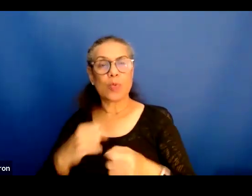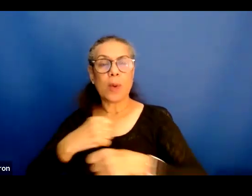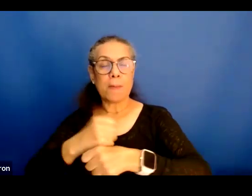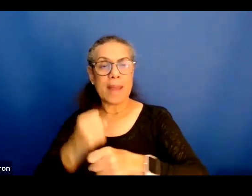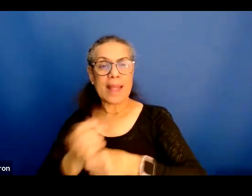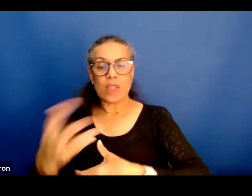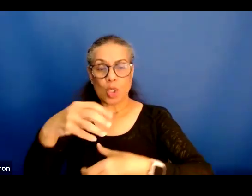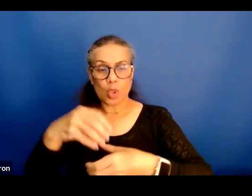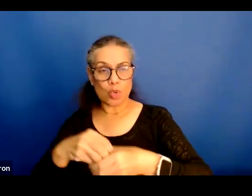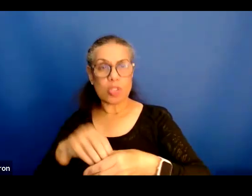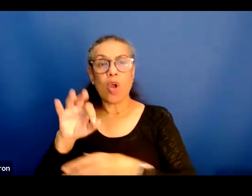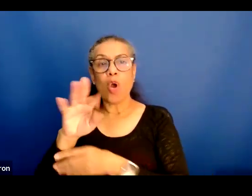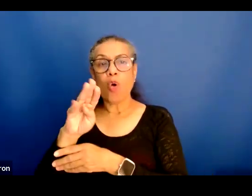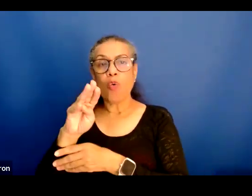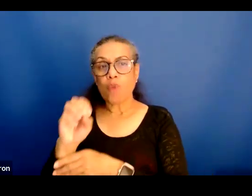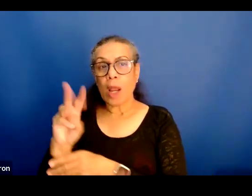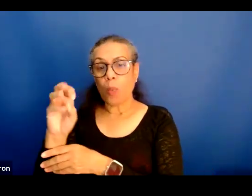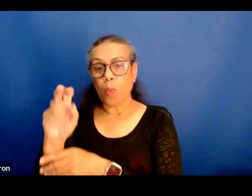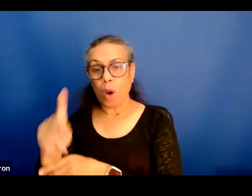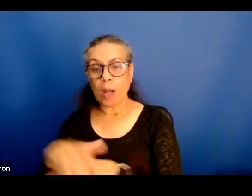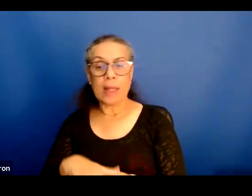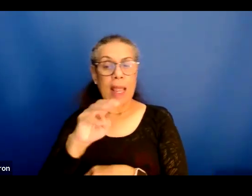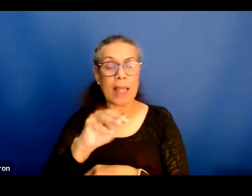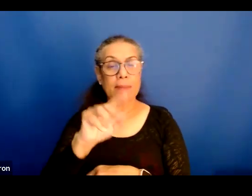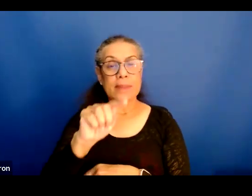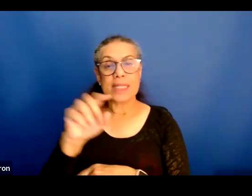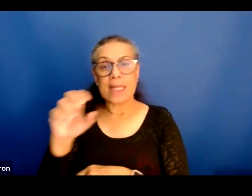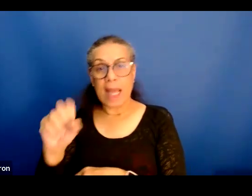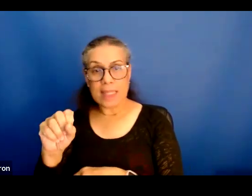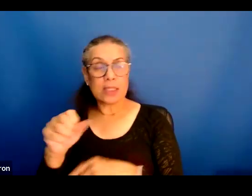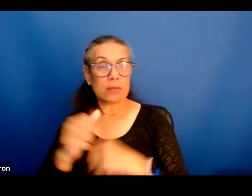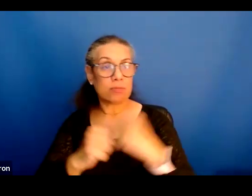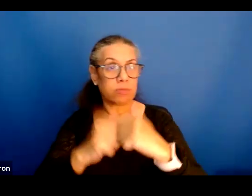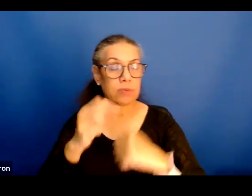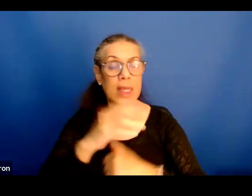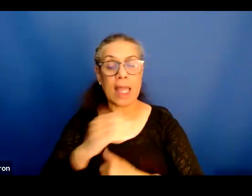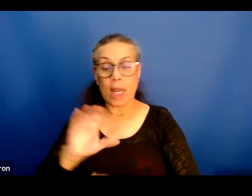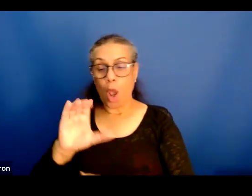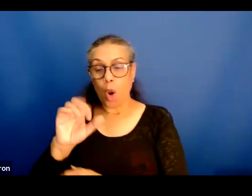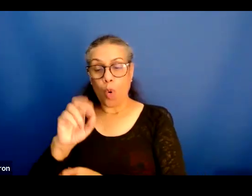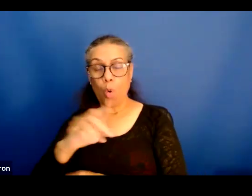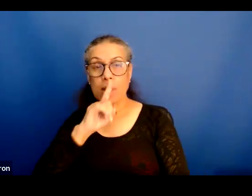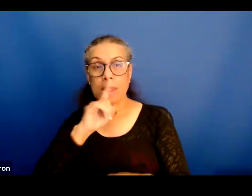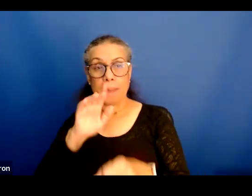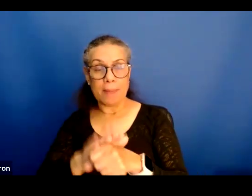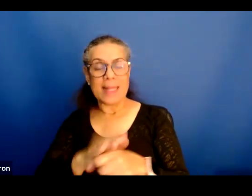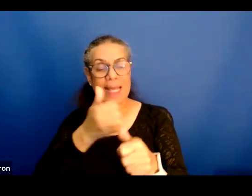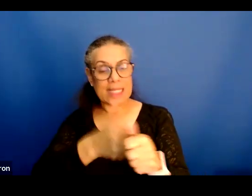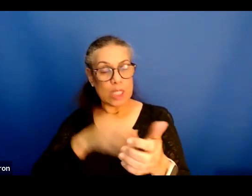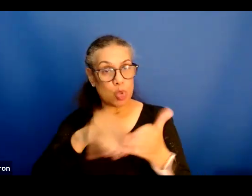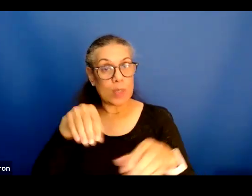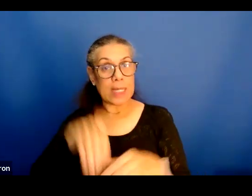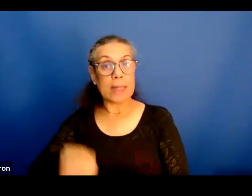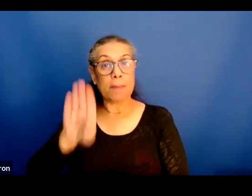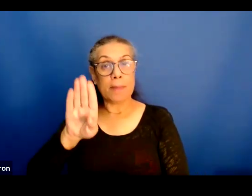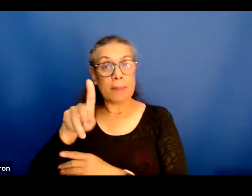inclusion framework, deepen MTS implementation, and support our core commitment to ensuring every student in the Boston